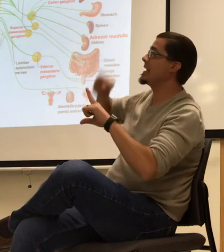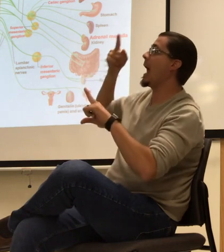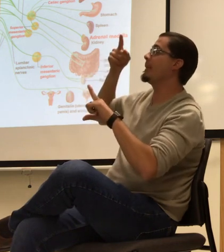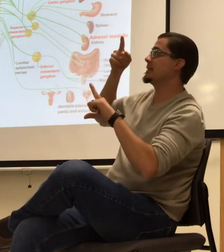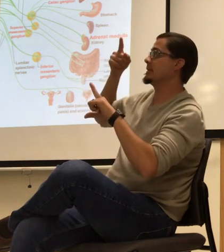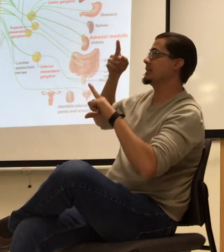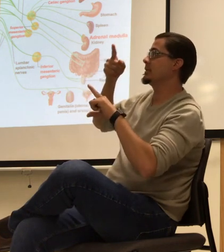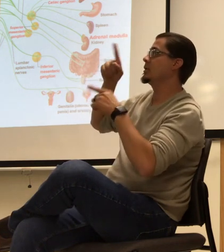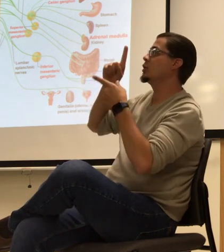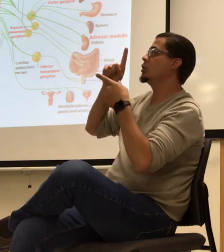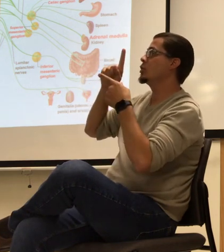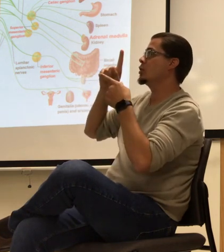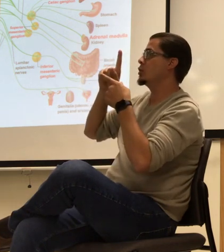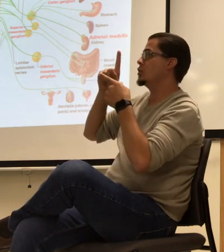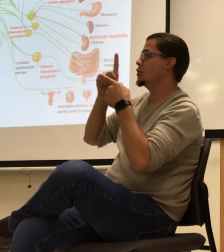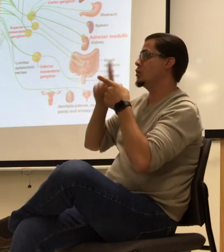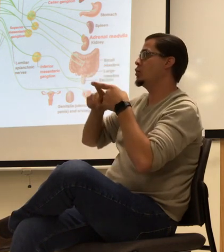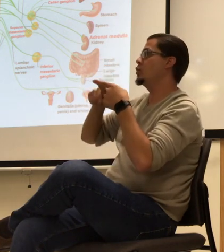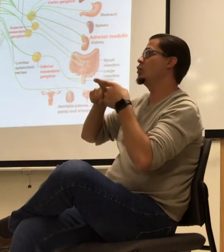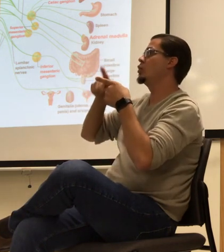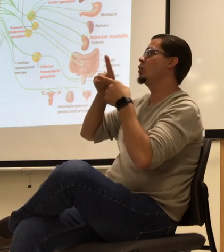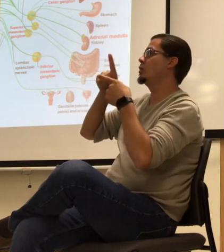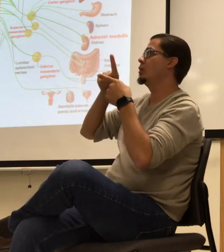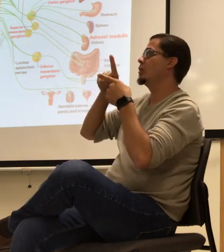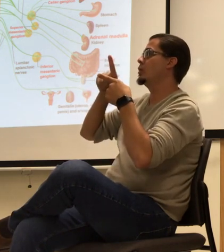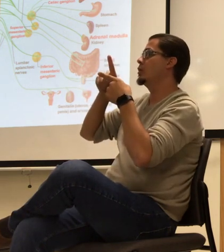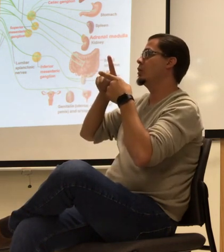Then synapses.